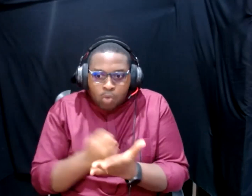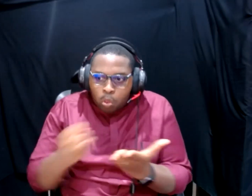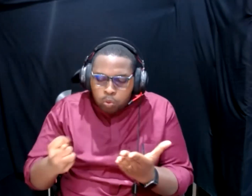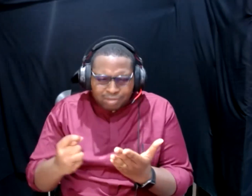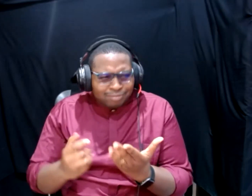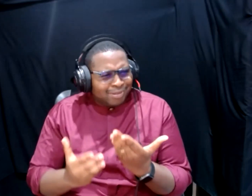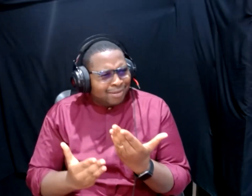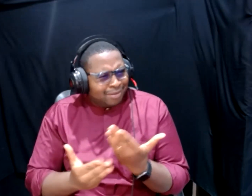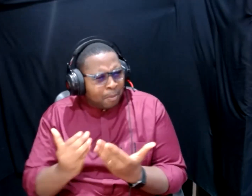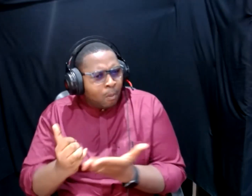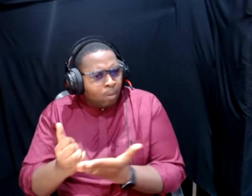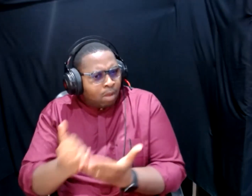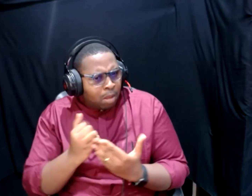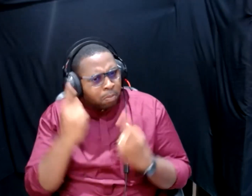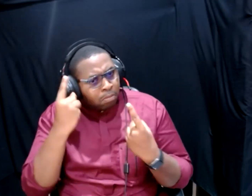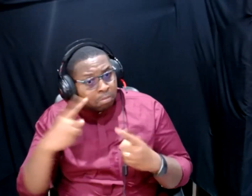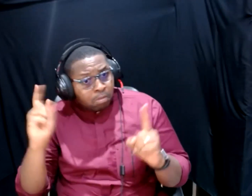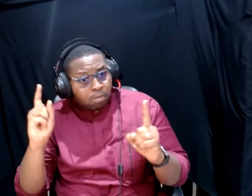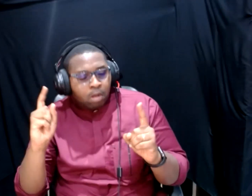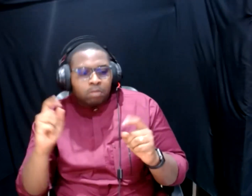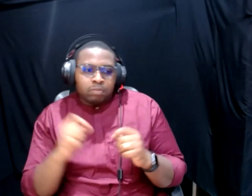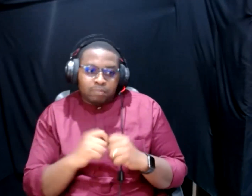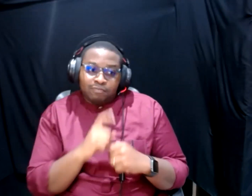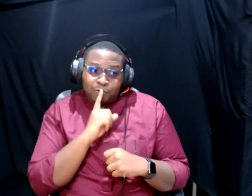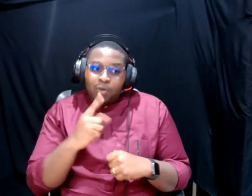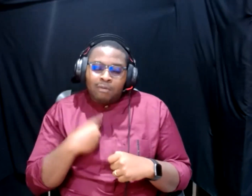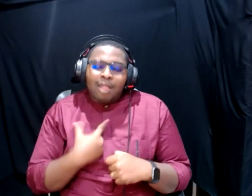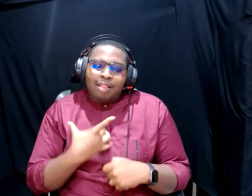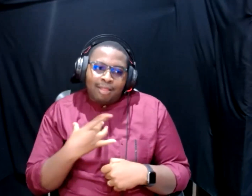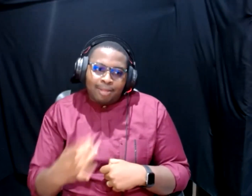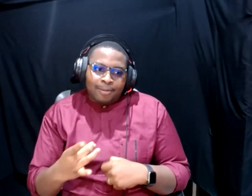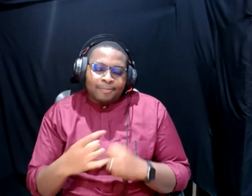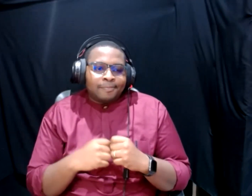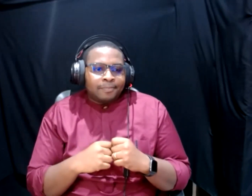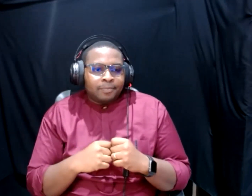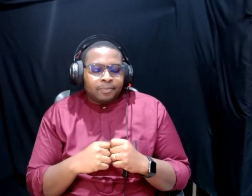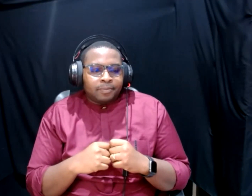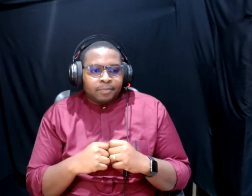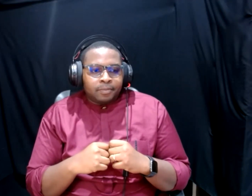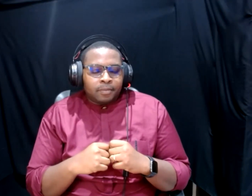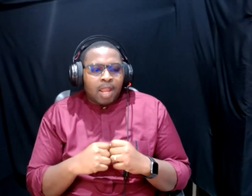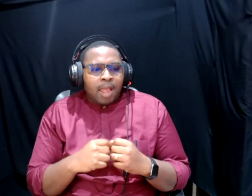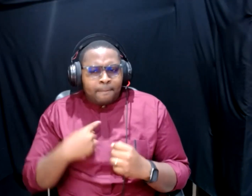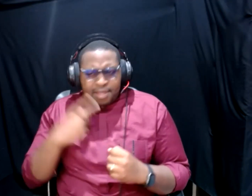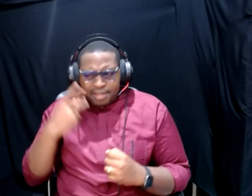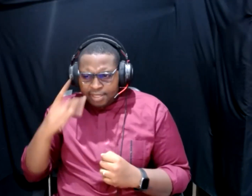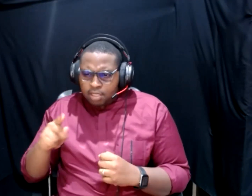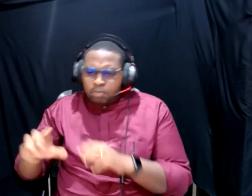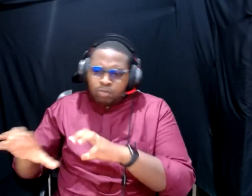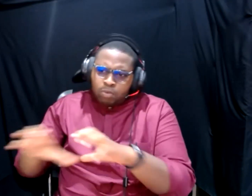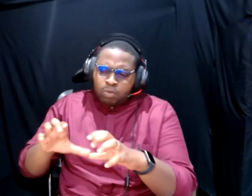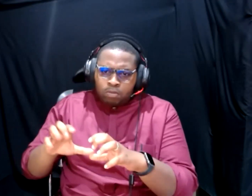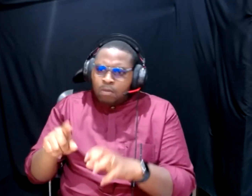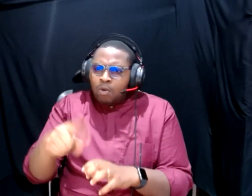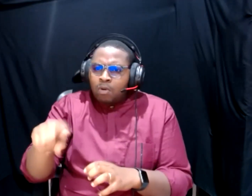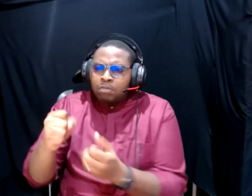really good hand tools. This was game changing. So I saw these impacts and benefits directly,